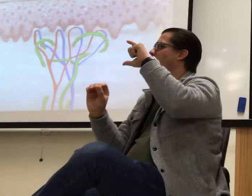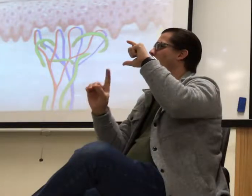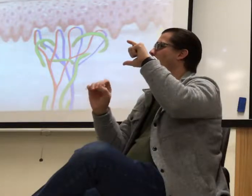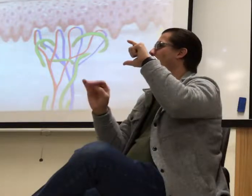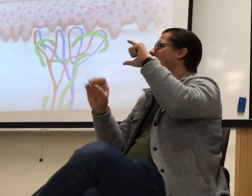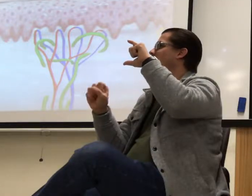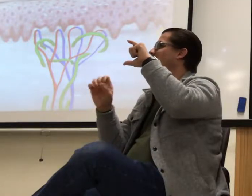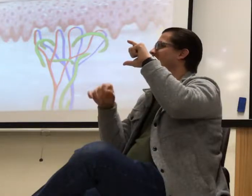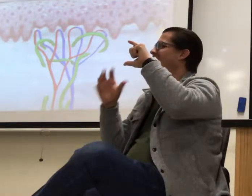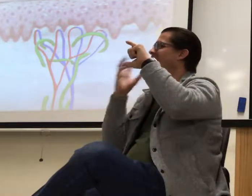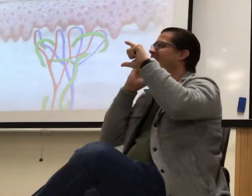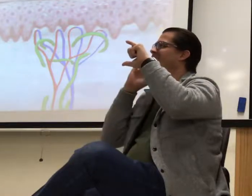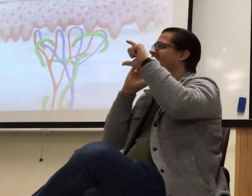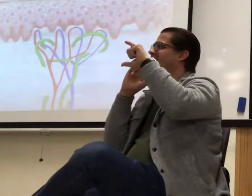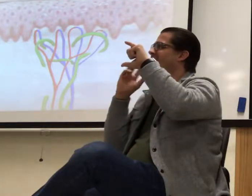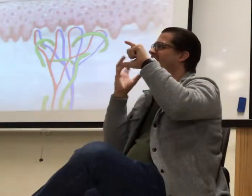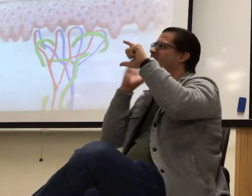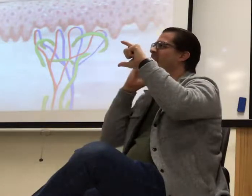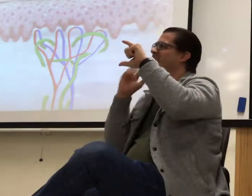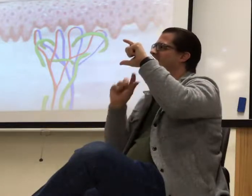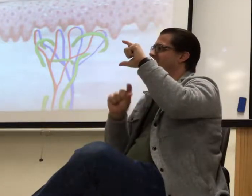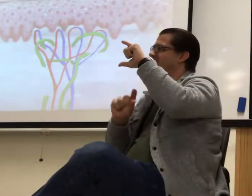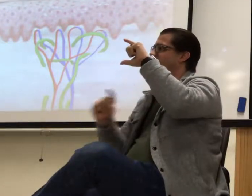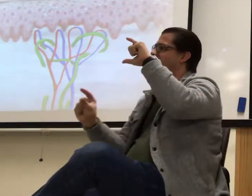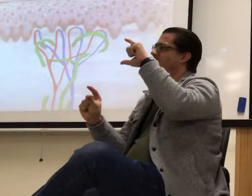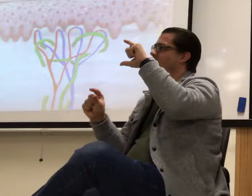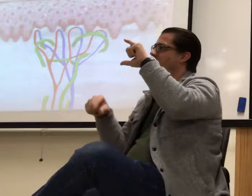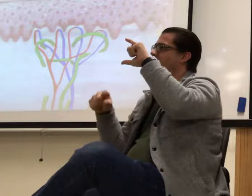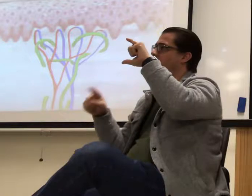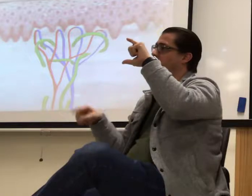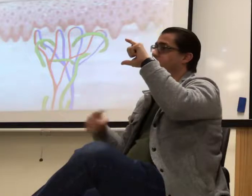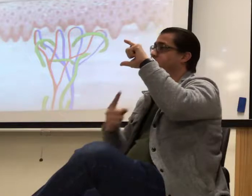which is short for